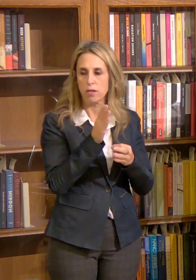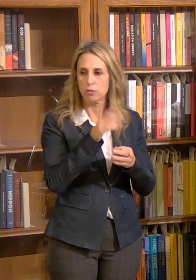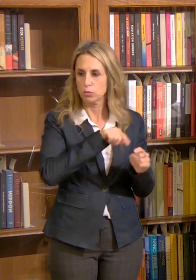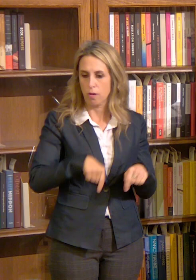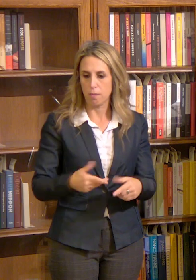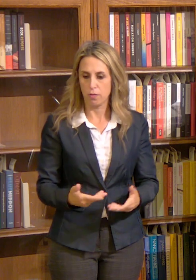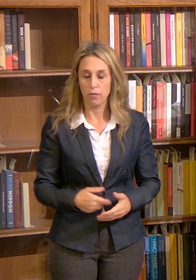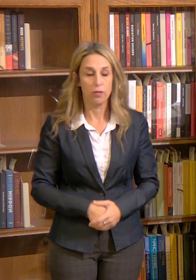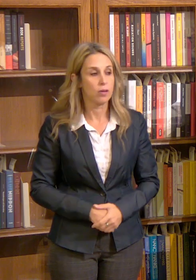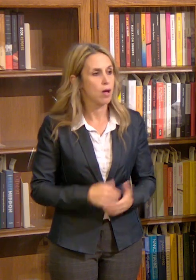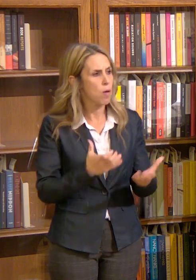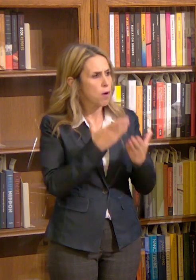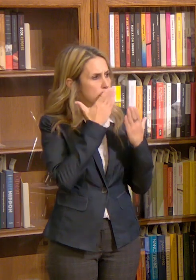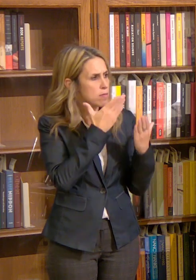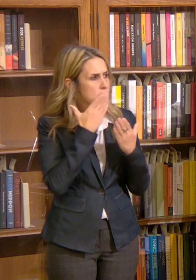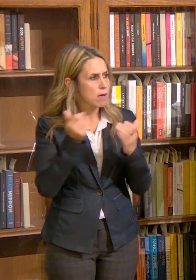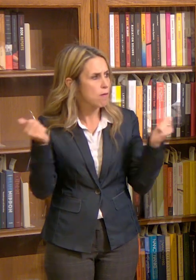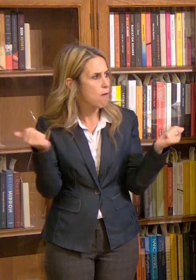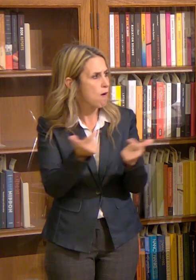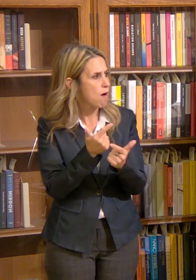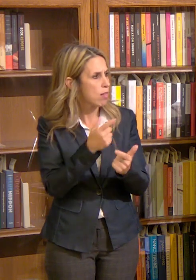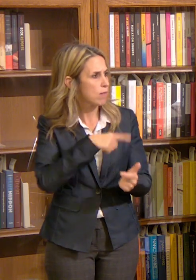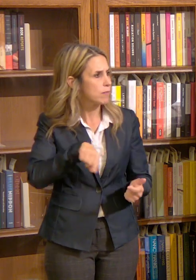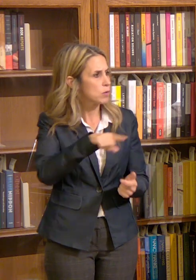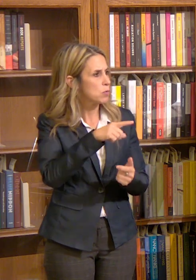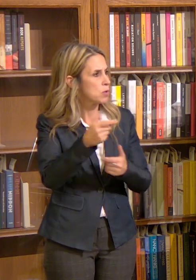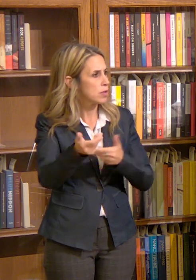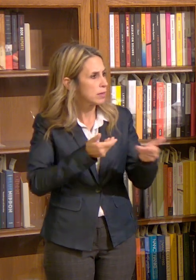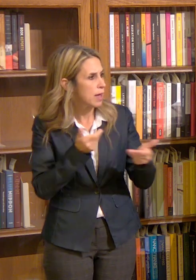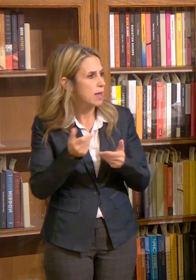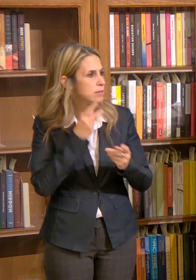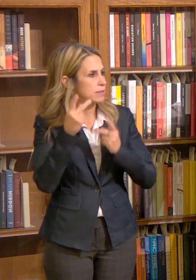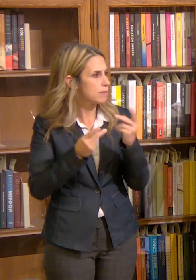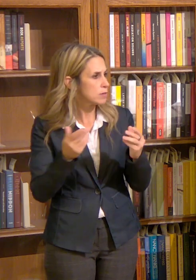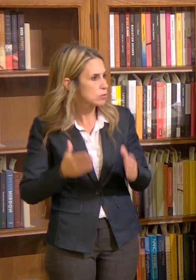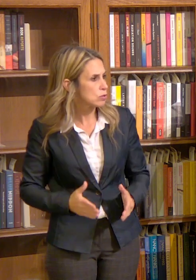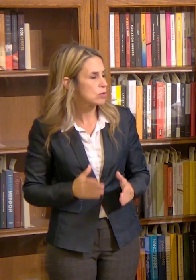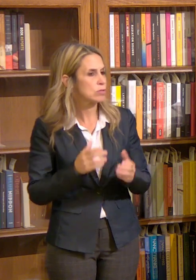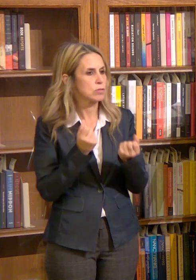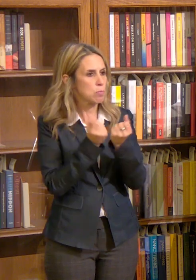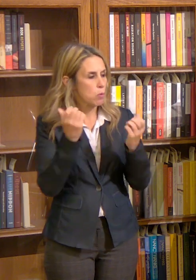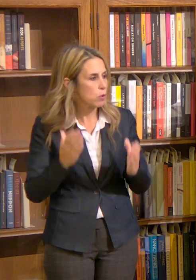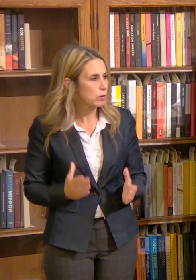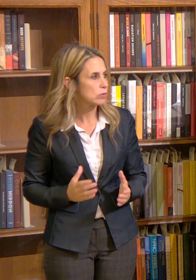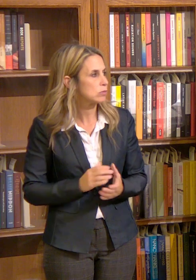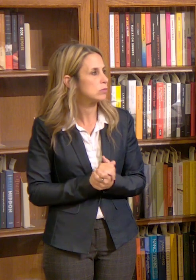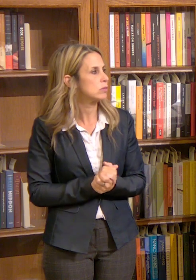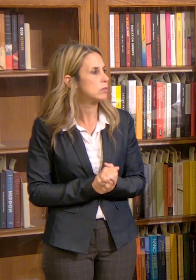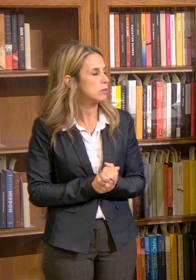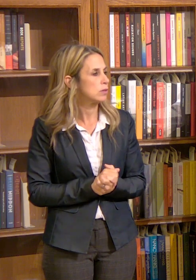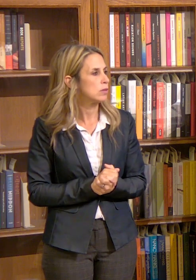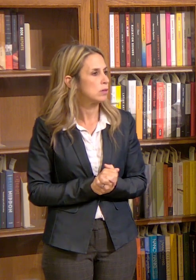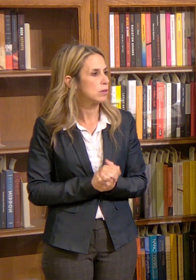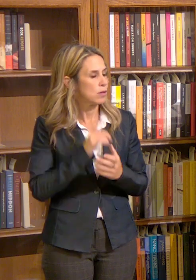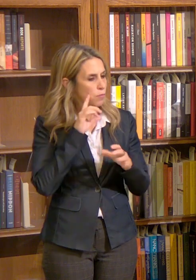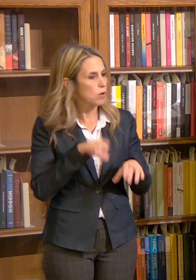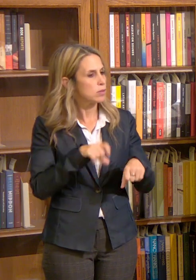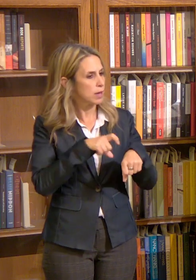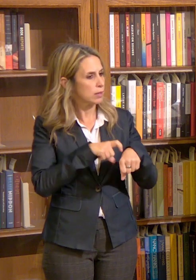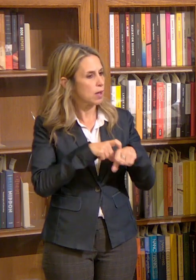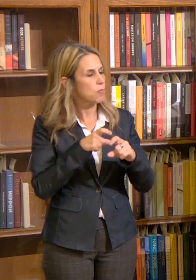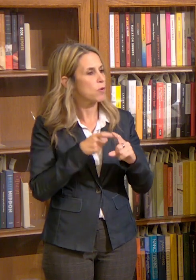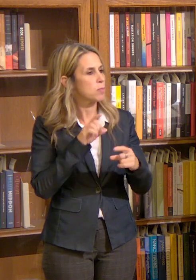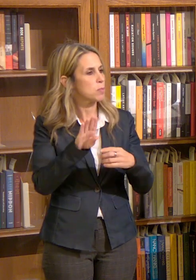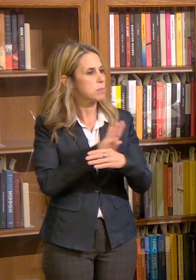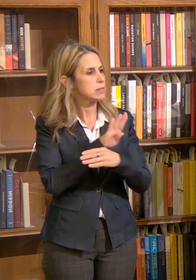you all our audience our guests our visitors our supporters for taking time out of your